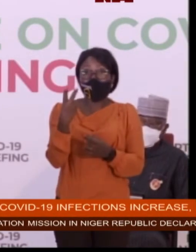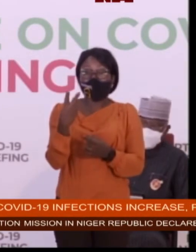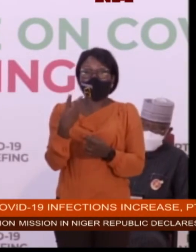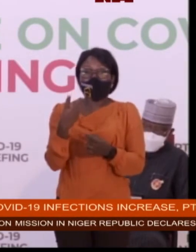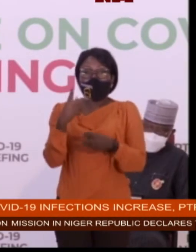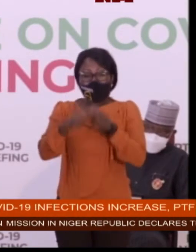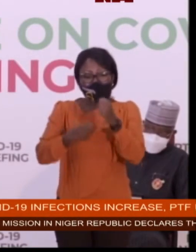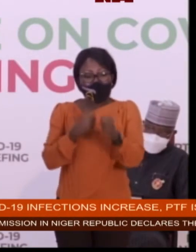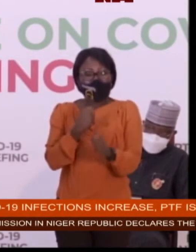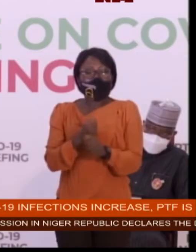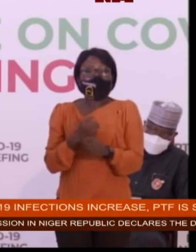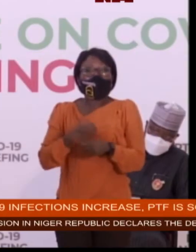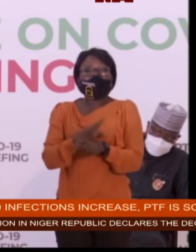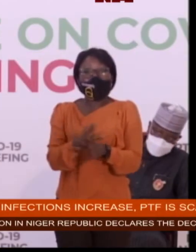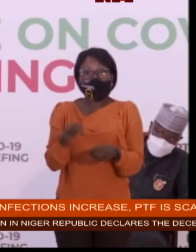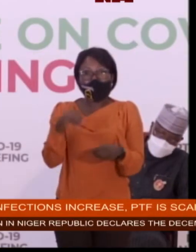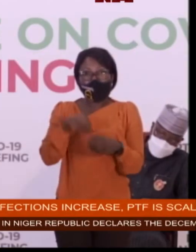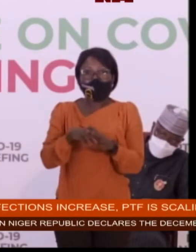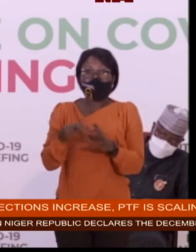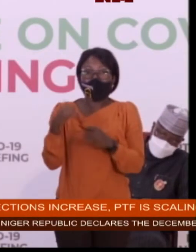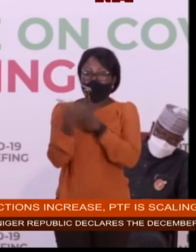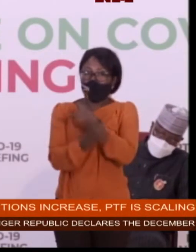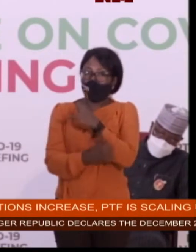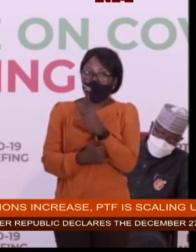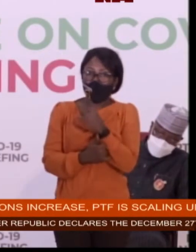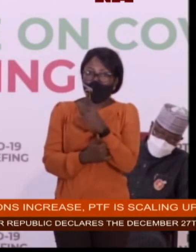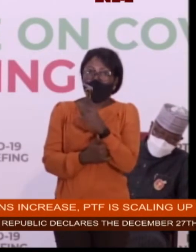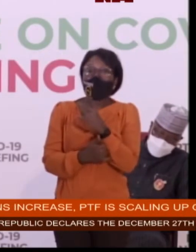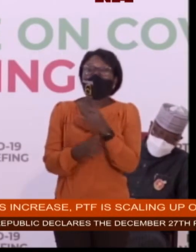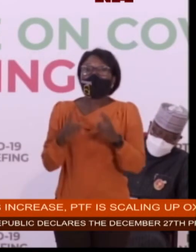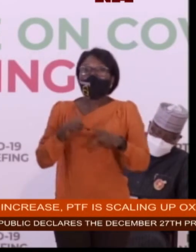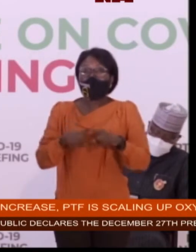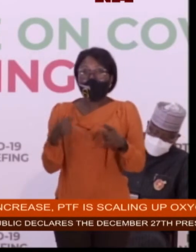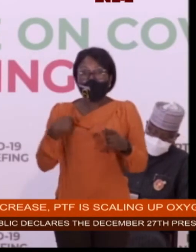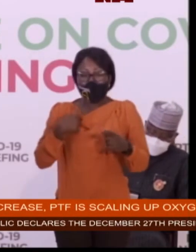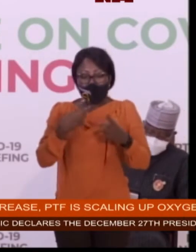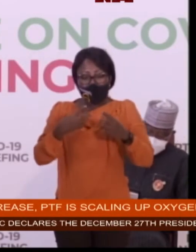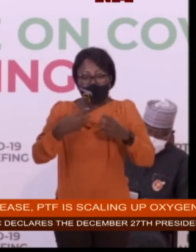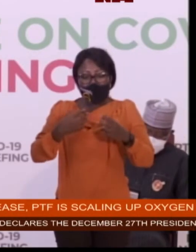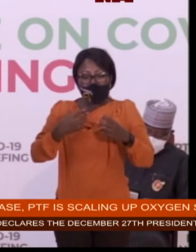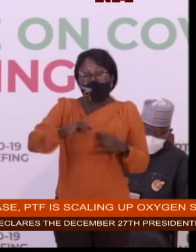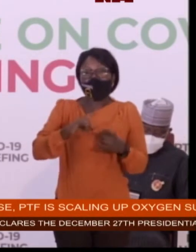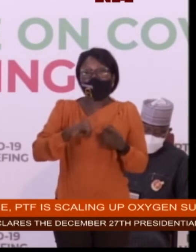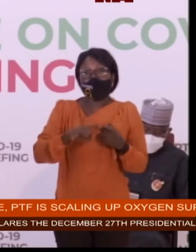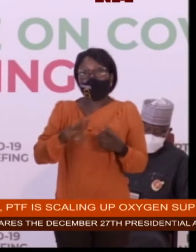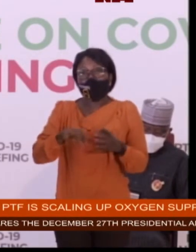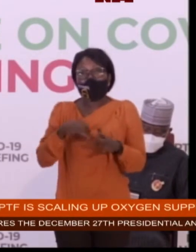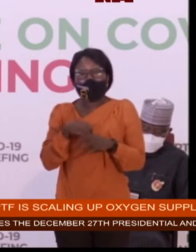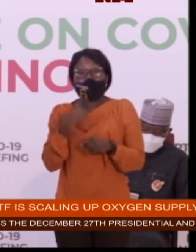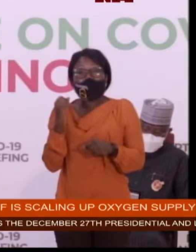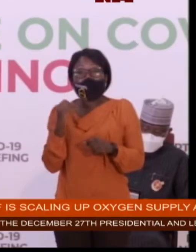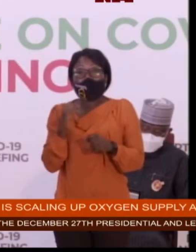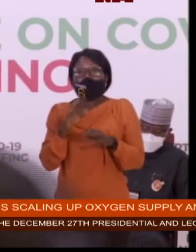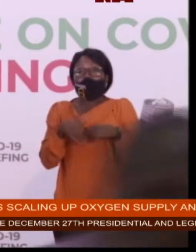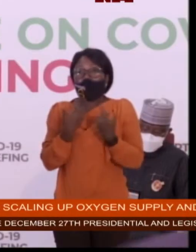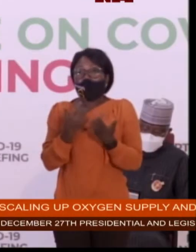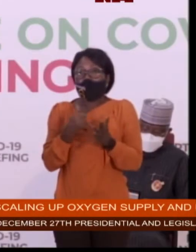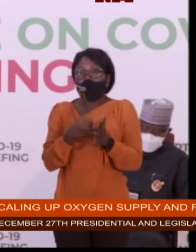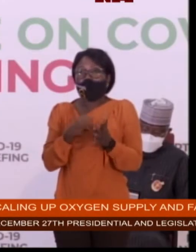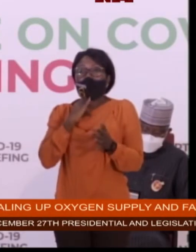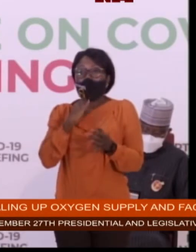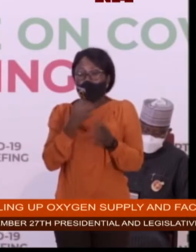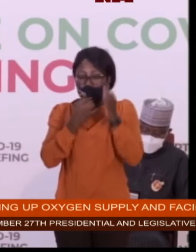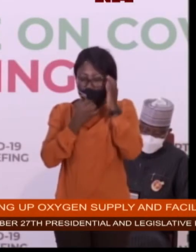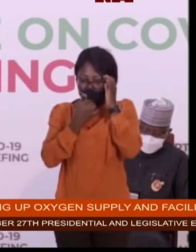zuwa sama, ko kuma masu waɗansu cututtuka ko cutar hanta ko ƙoda ko wani abu makamancin haka. To